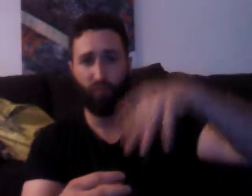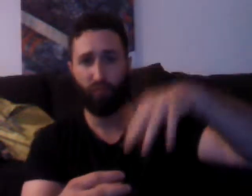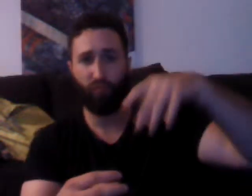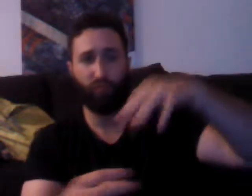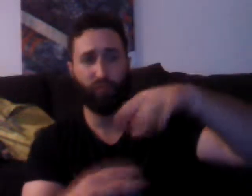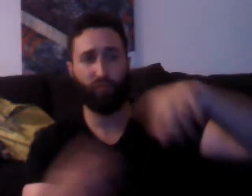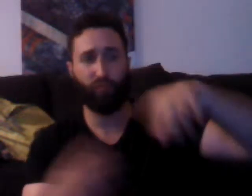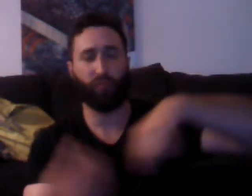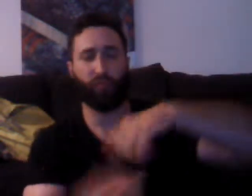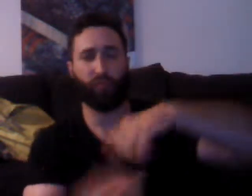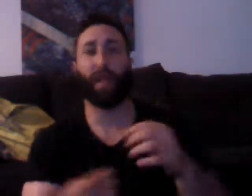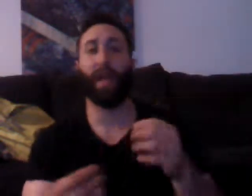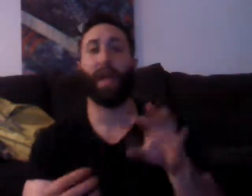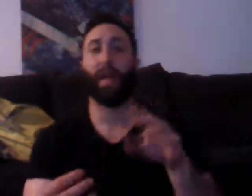Corn syrup adds a dash of sweetness.